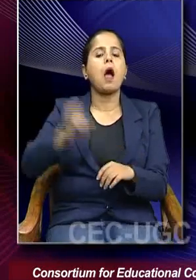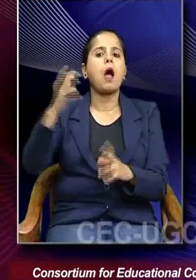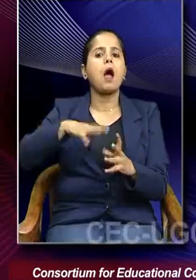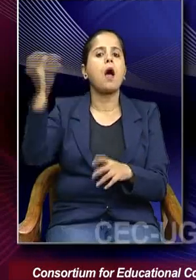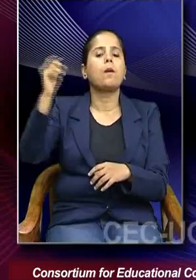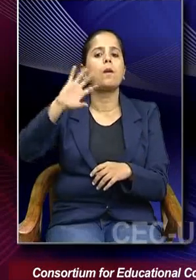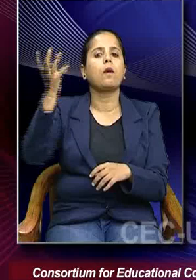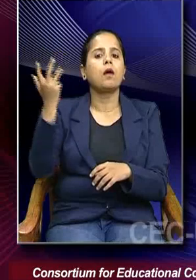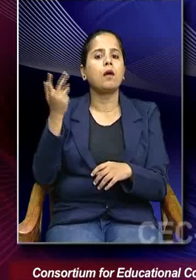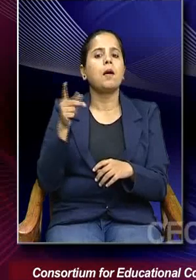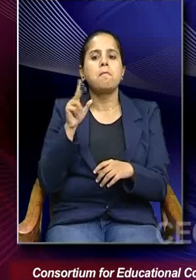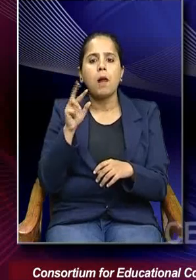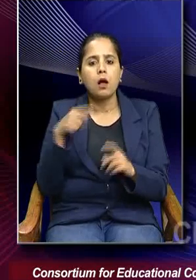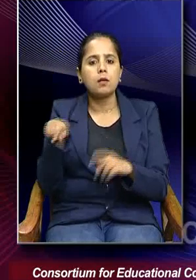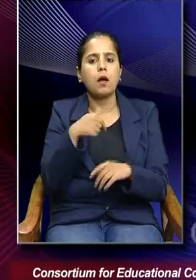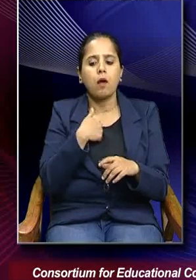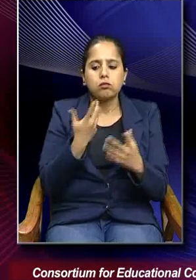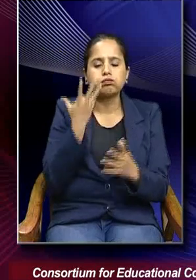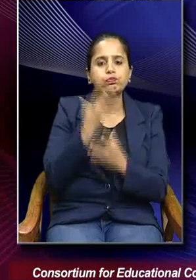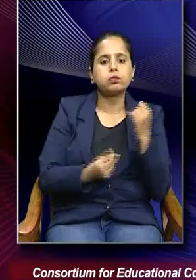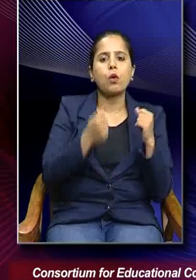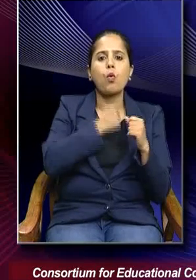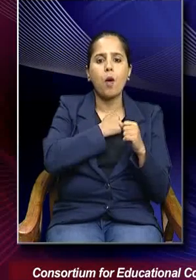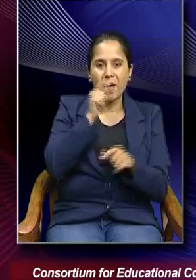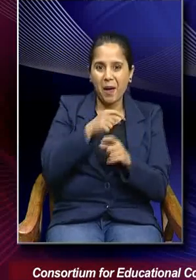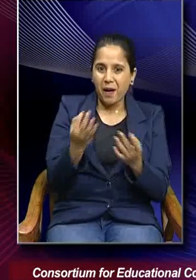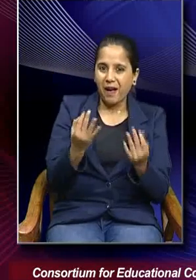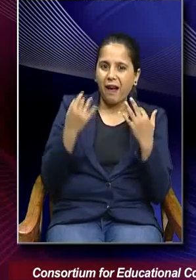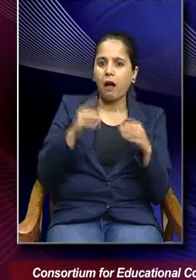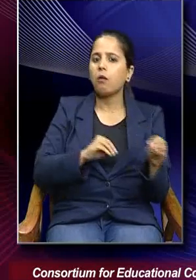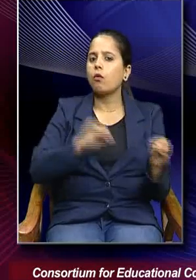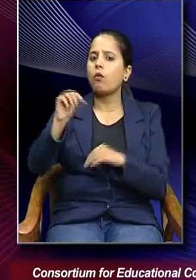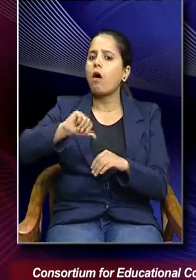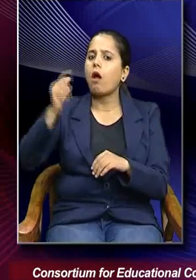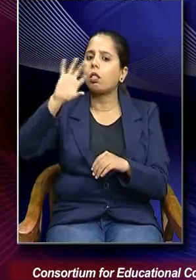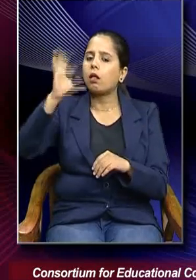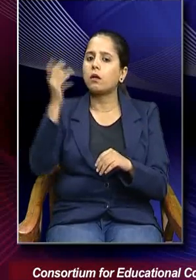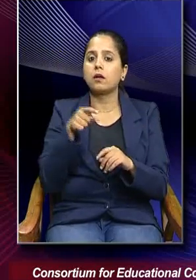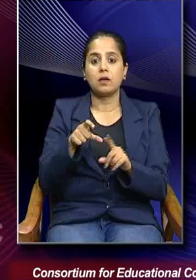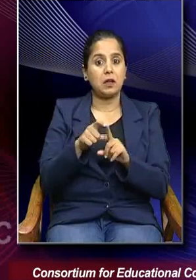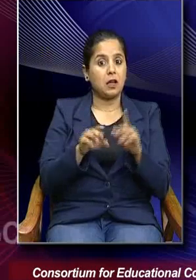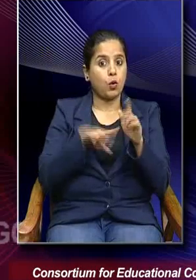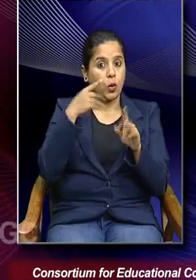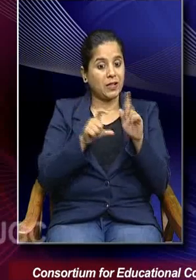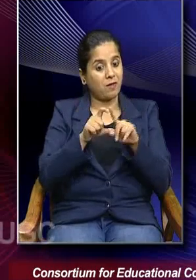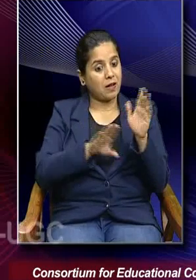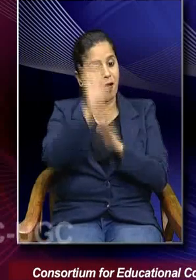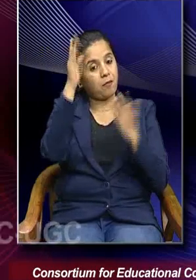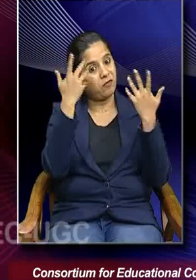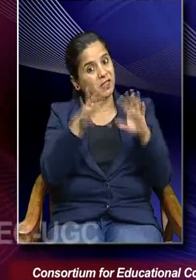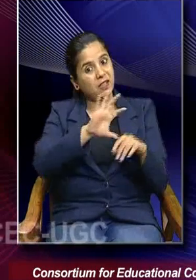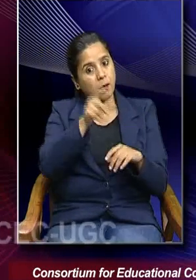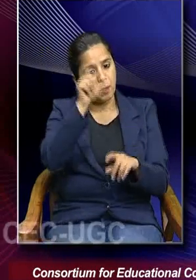could lead to a kind of deterrence to the country economic development. A developed country with